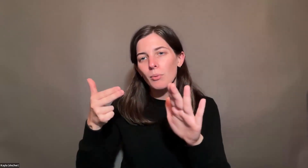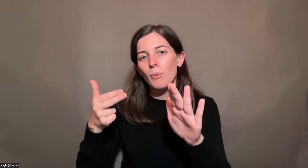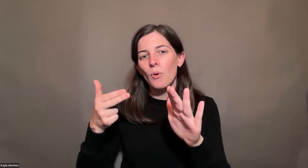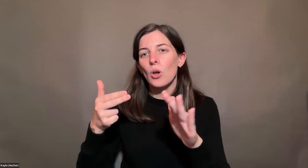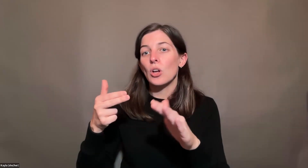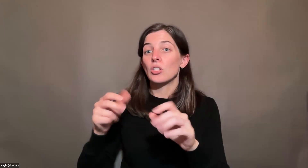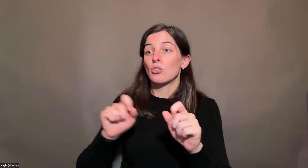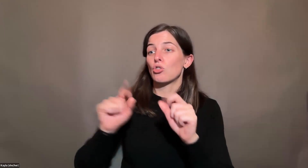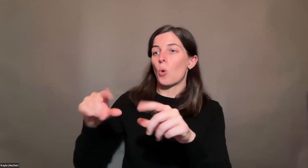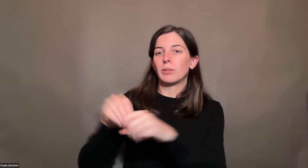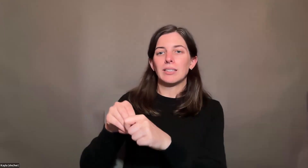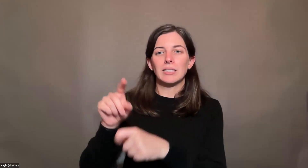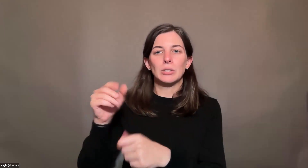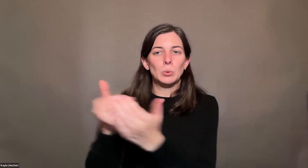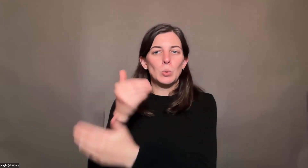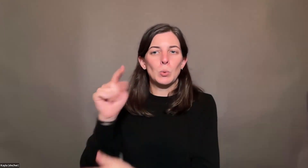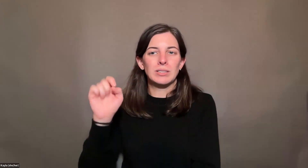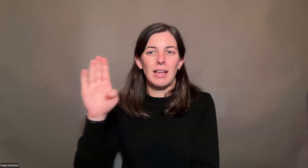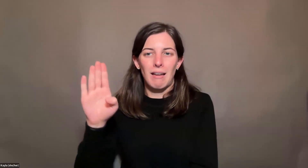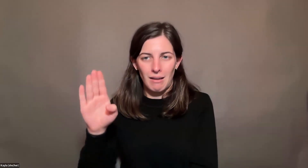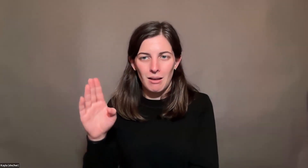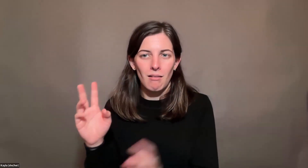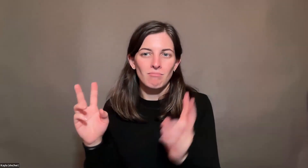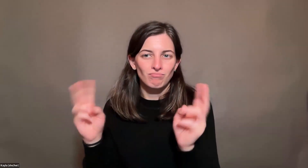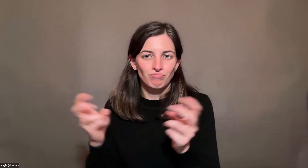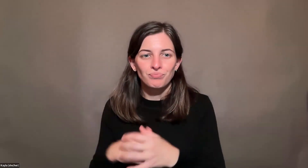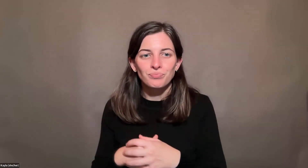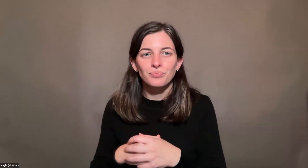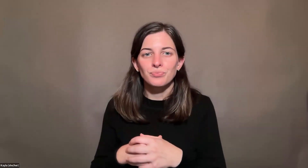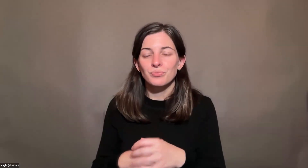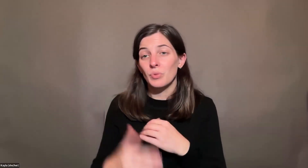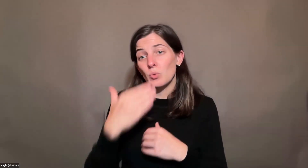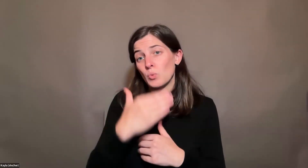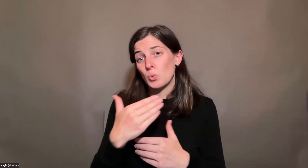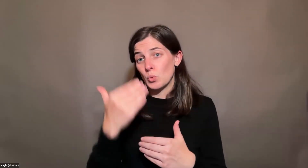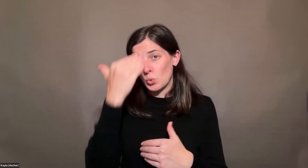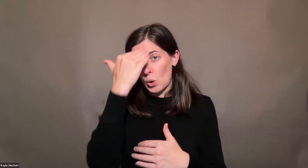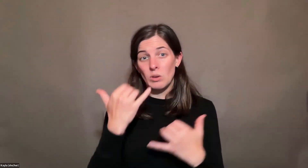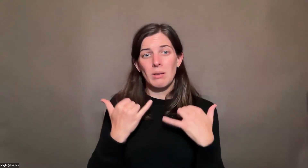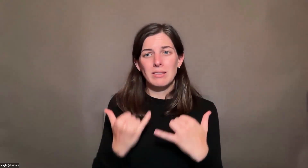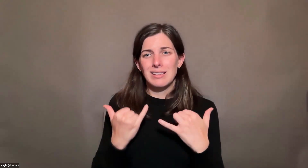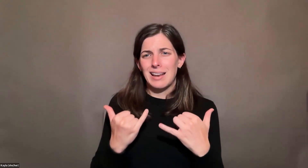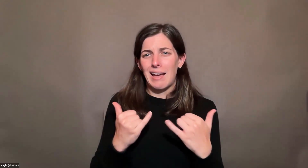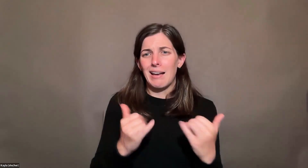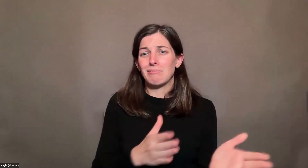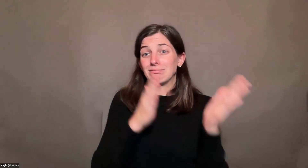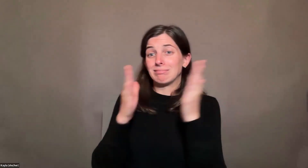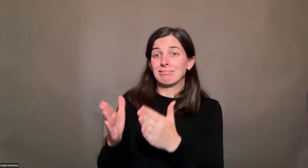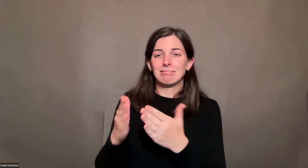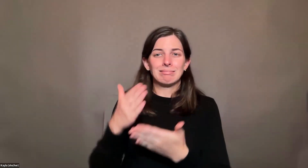This is something like good to know and good to implement. Now it's time to testing.